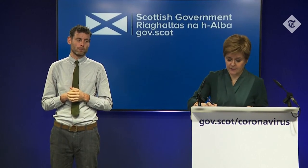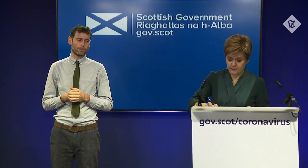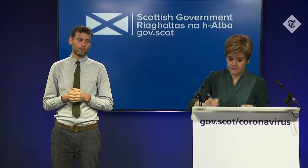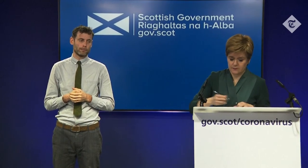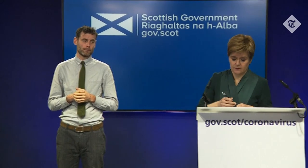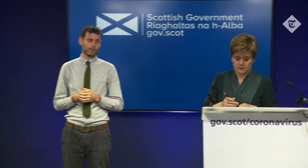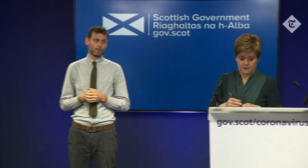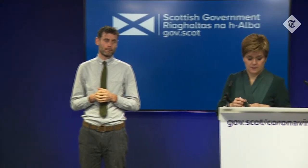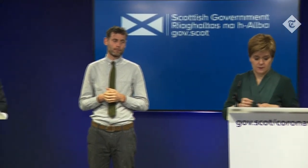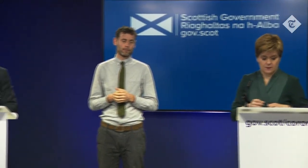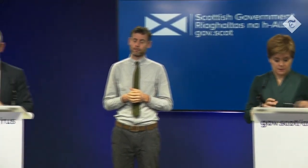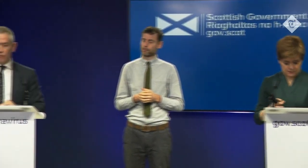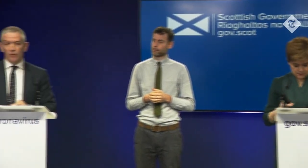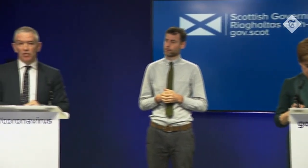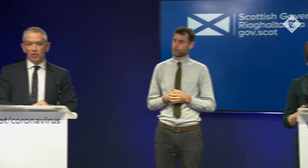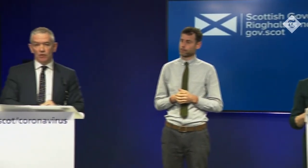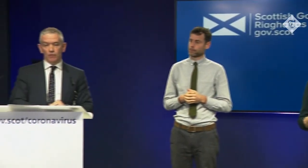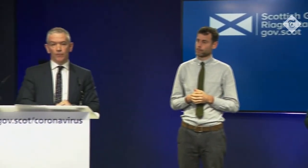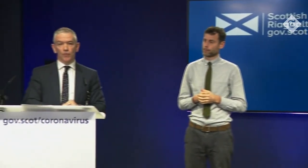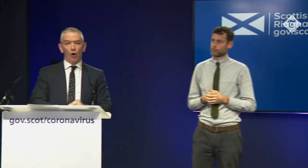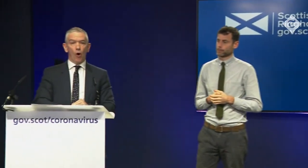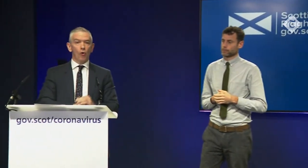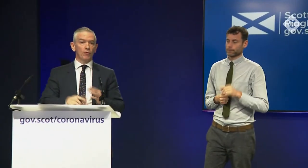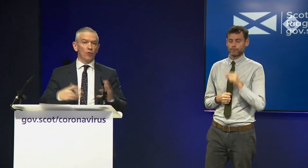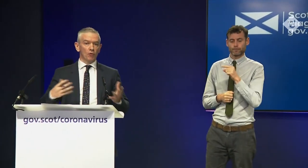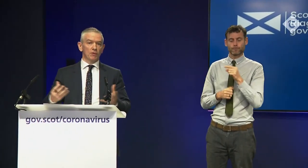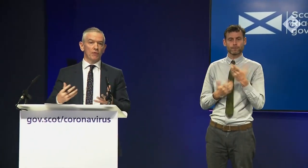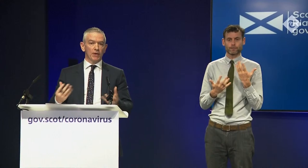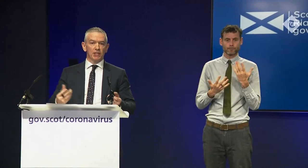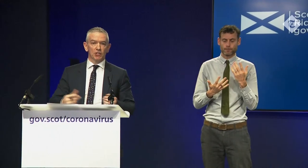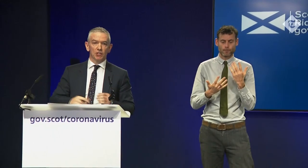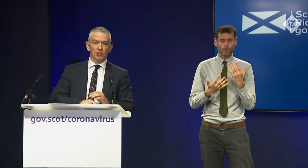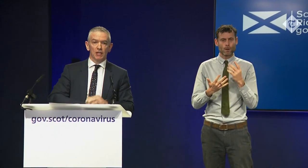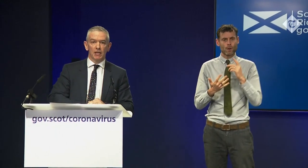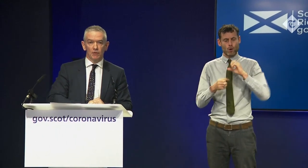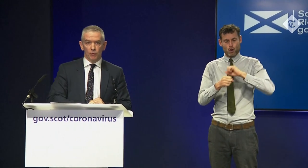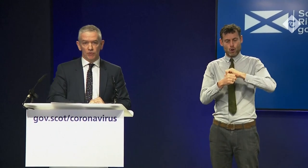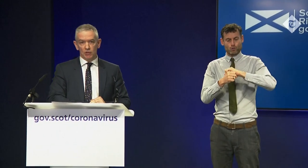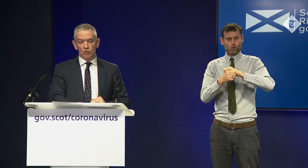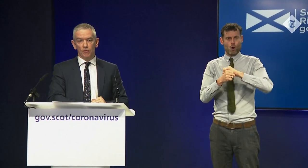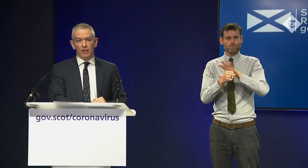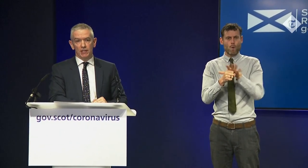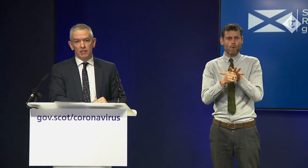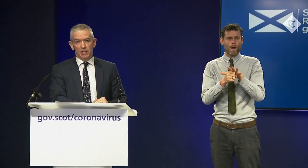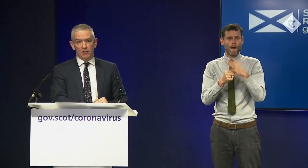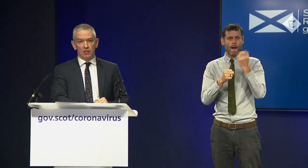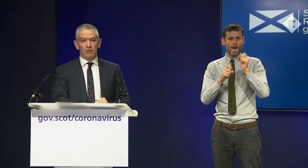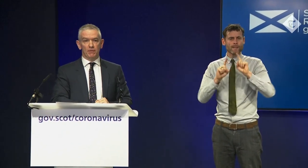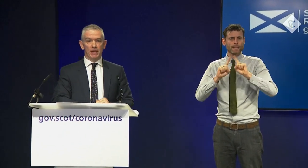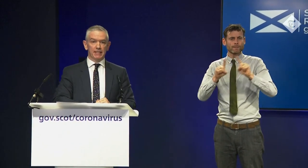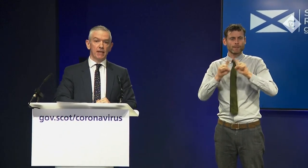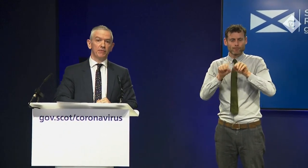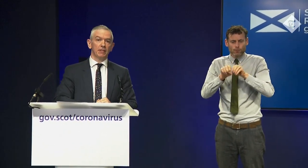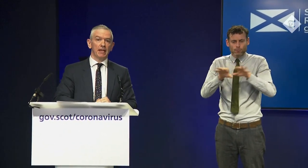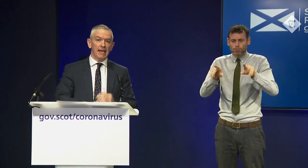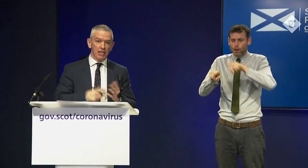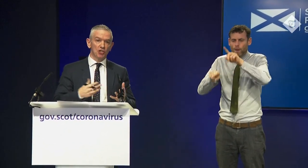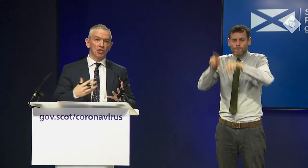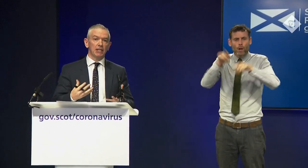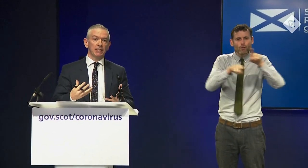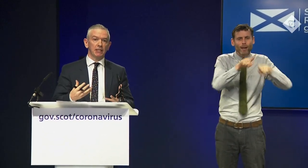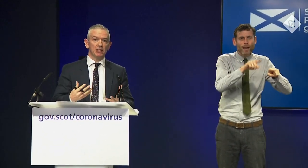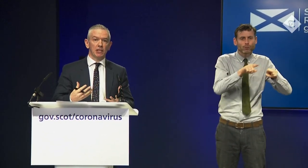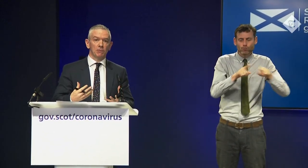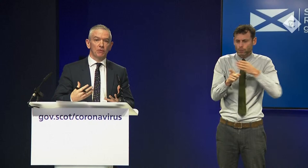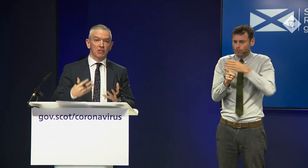And Gregor. Matthew, one of the features of all the forms of the virus that we've seen so far is that there's been a very definite